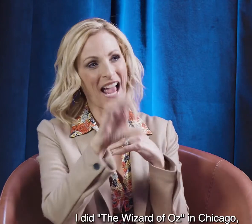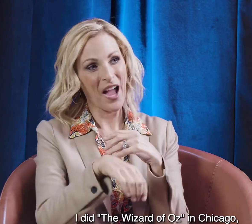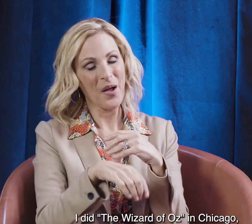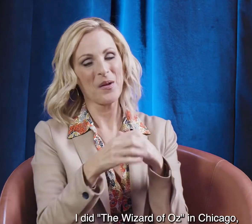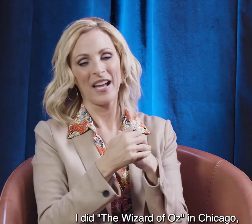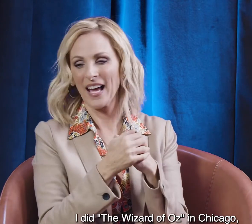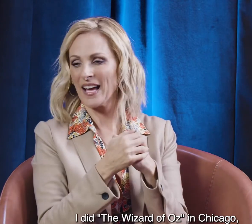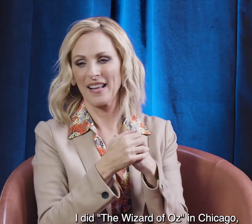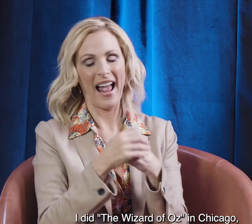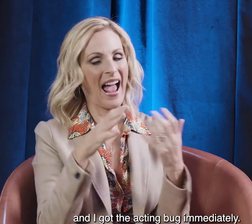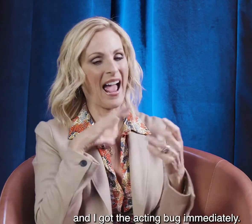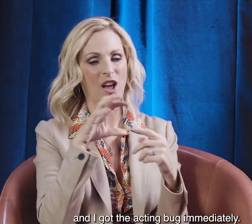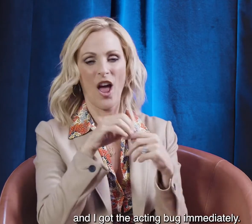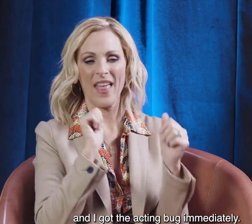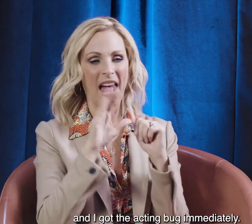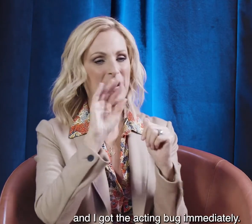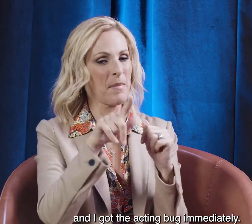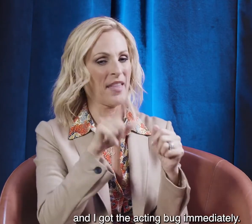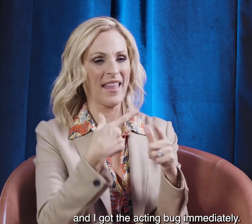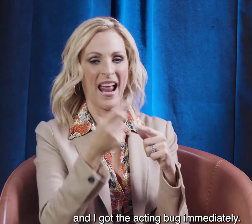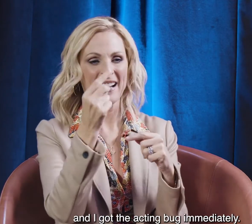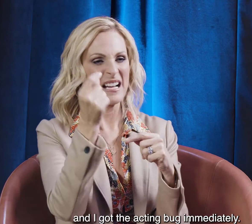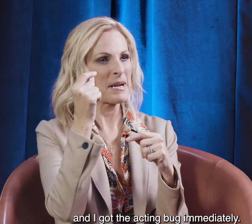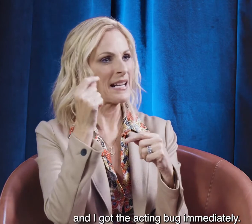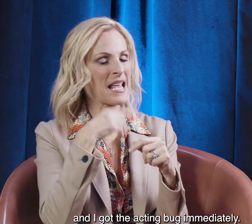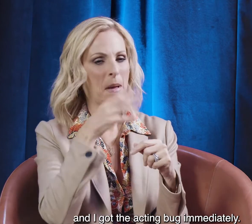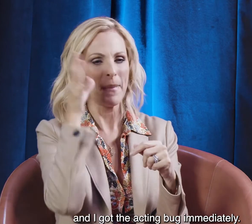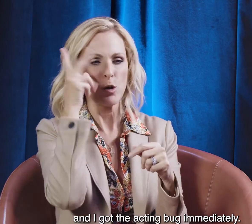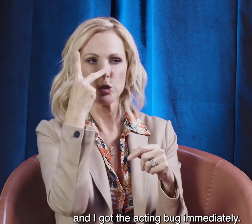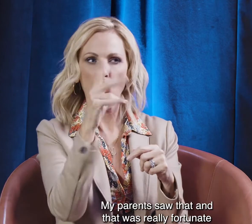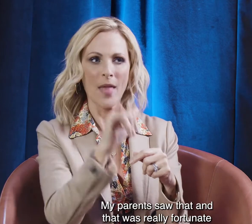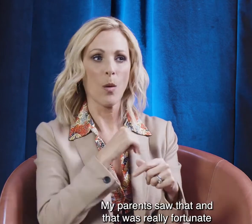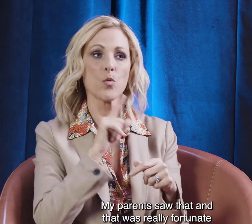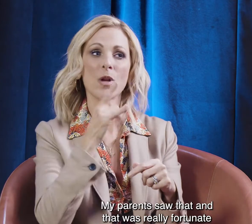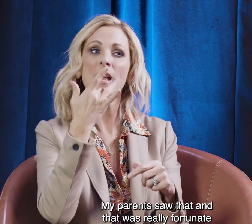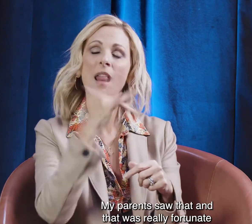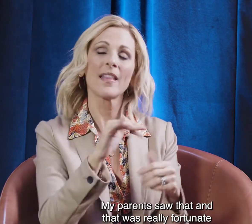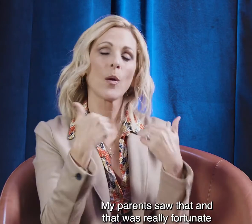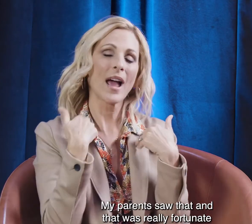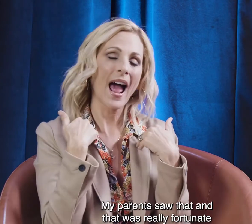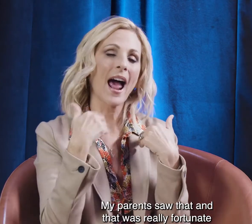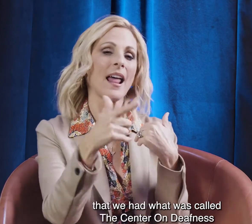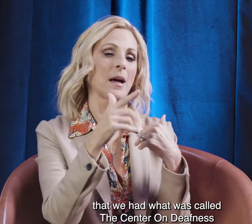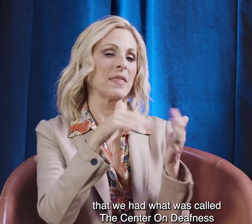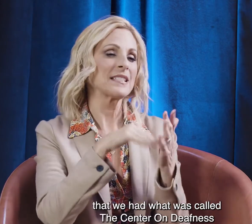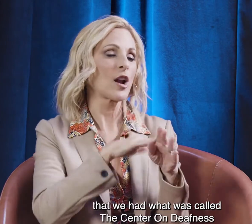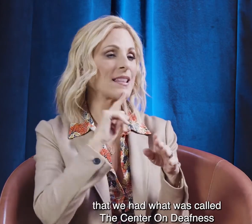of Oz in Chicago, and I got the acting bug immediately. My parents saw that, and I was really fortunate that we had